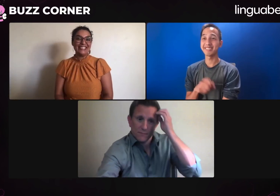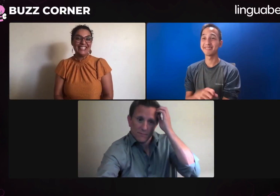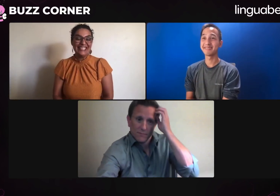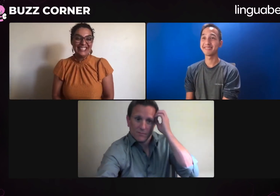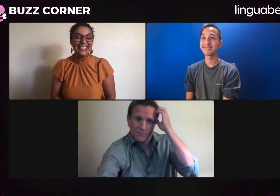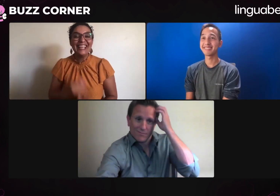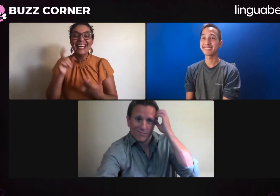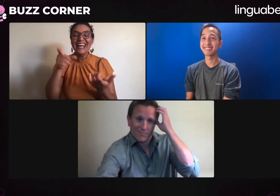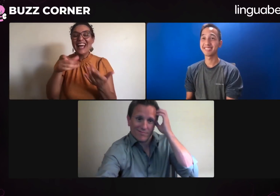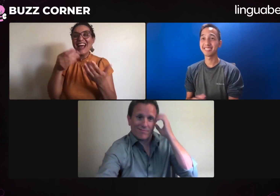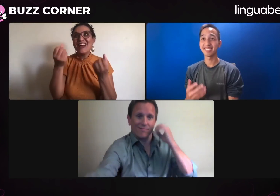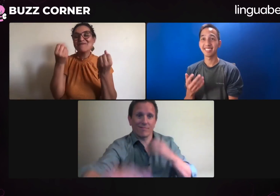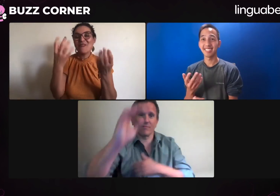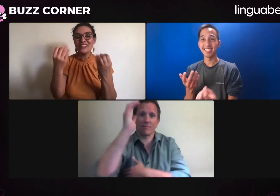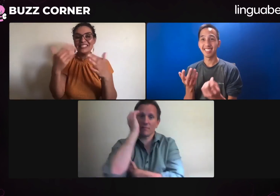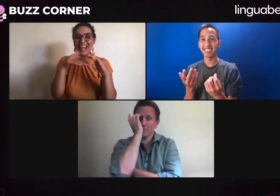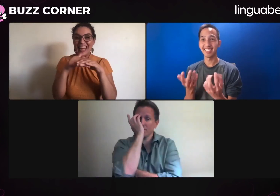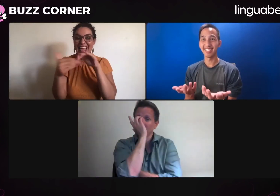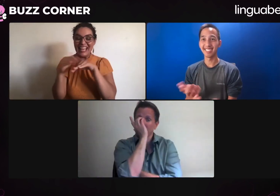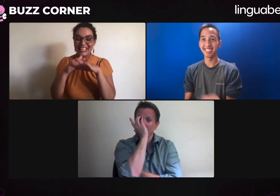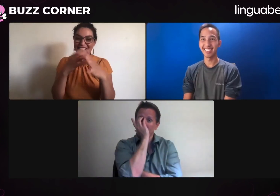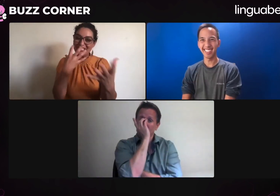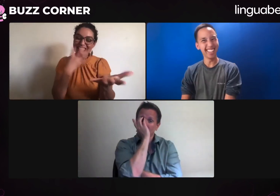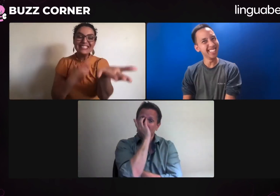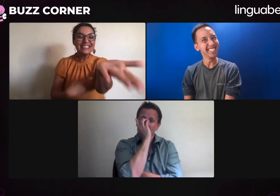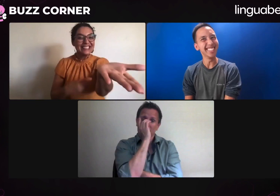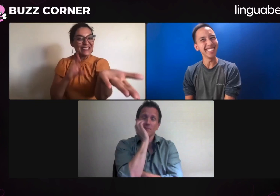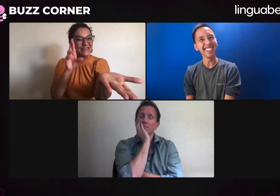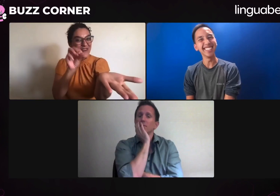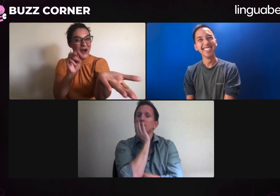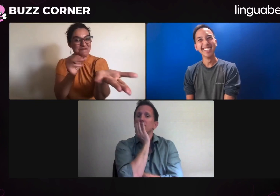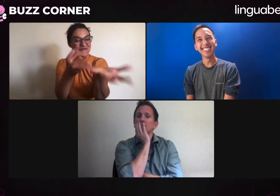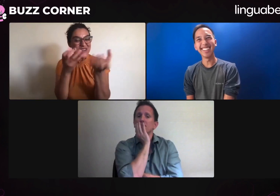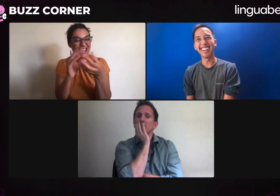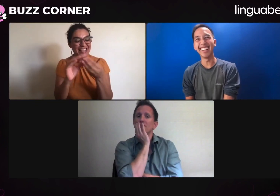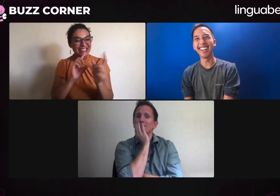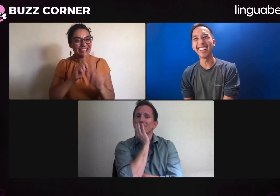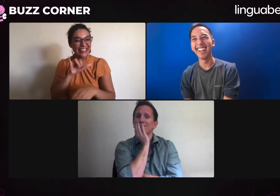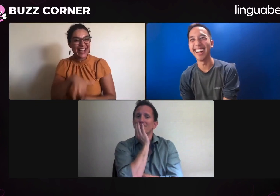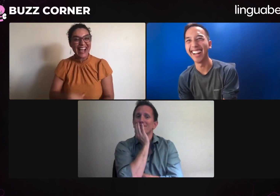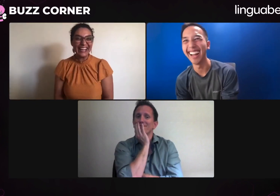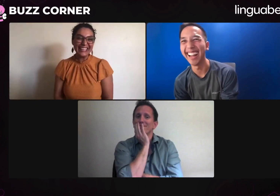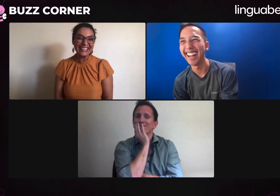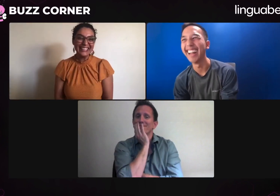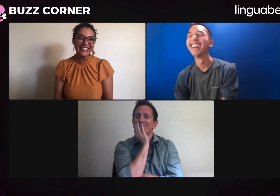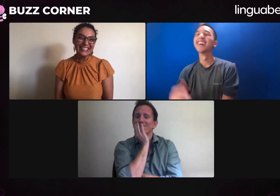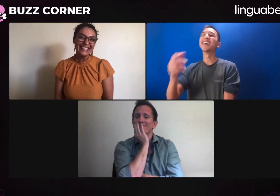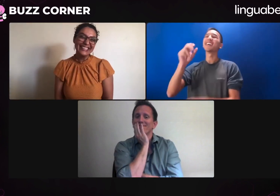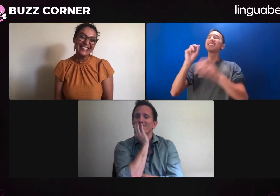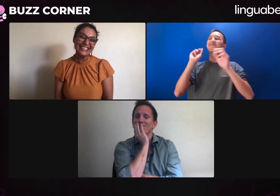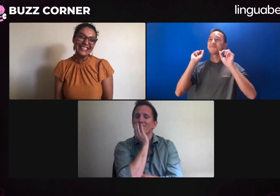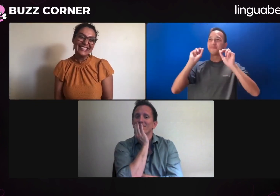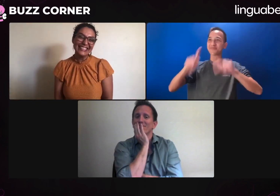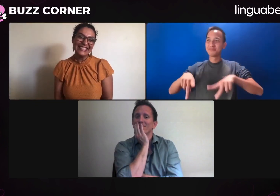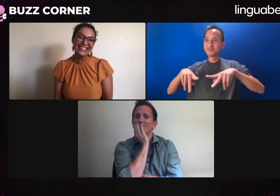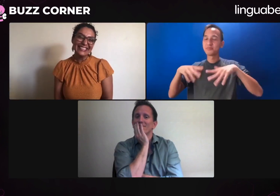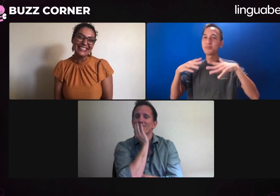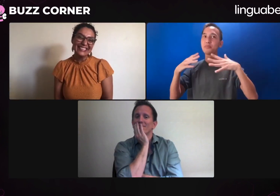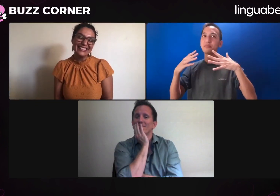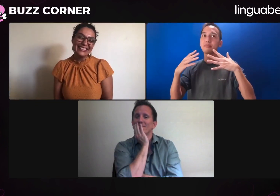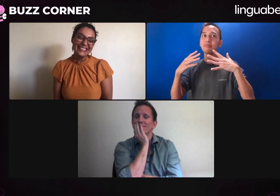Such a good question. It is. And there's so many layers to that, but Rob, do you want to answer that initially?